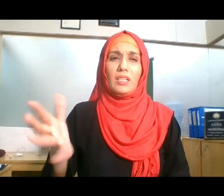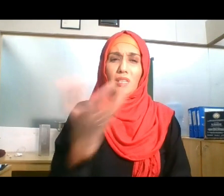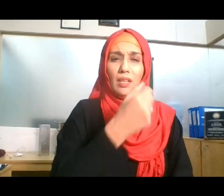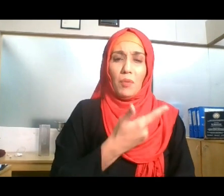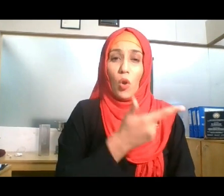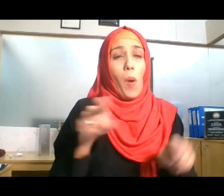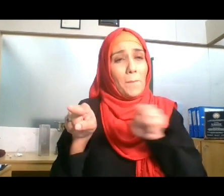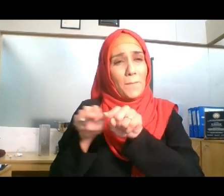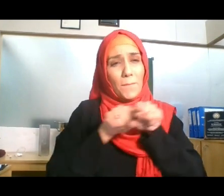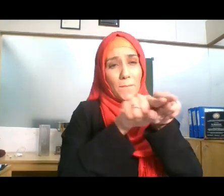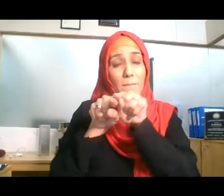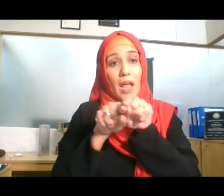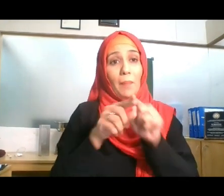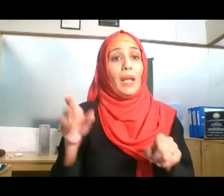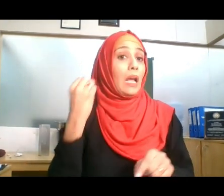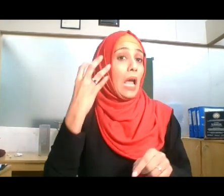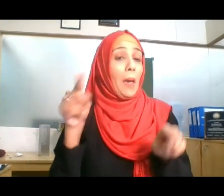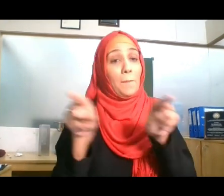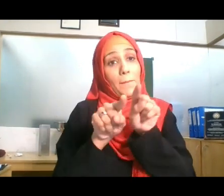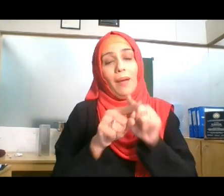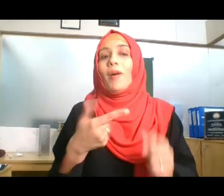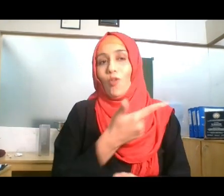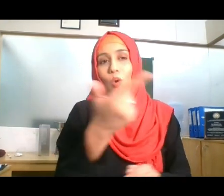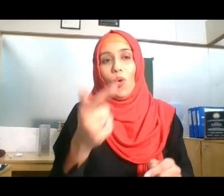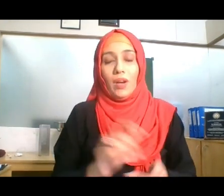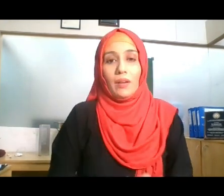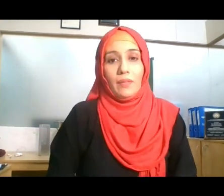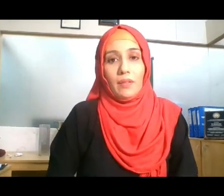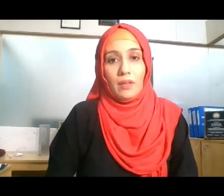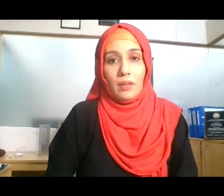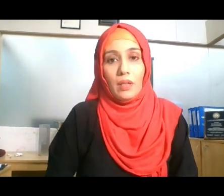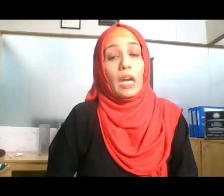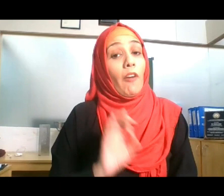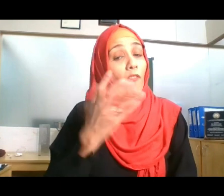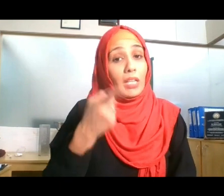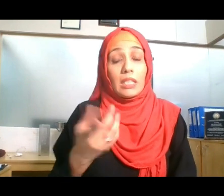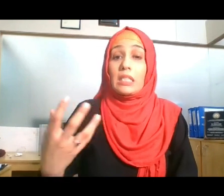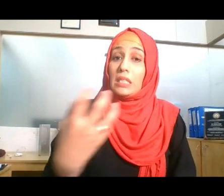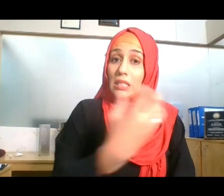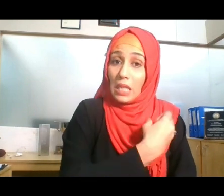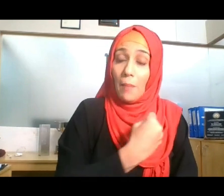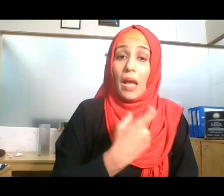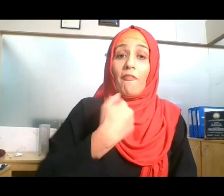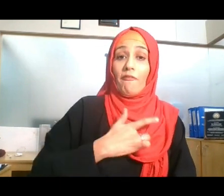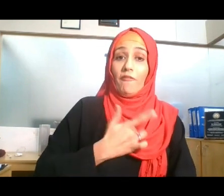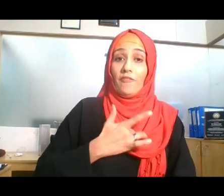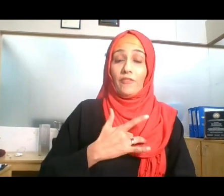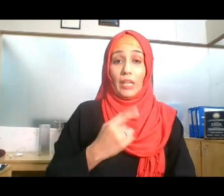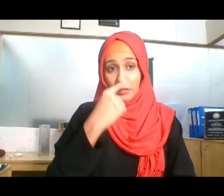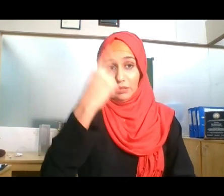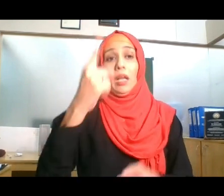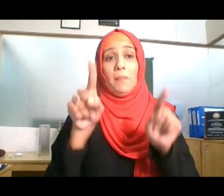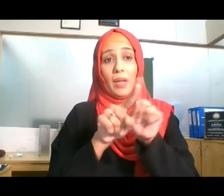equally part of our society. But due to various reasons, they feel themselves deprived